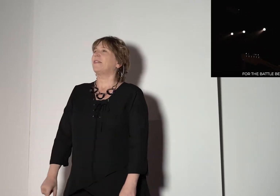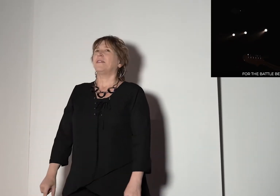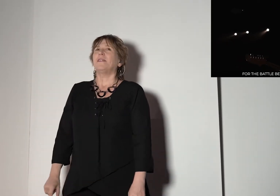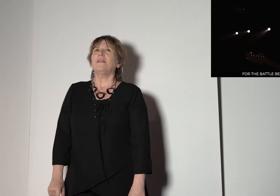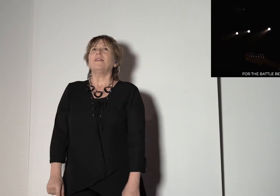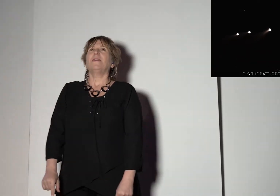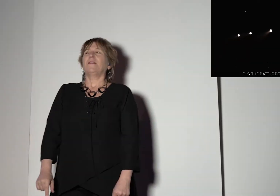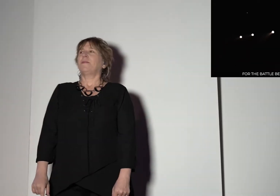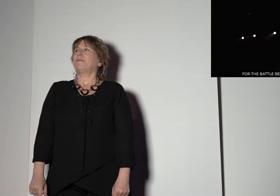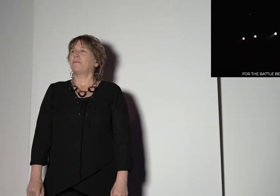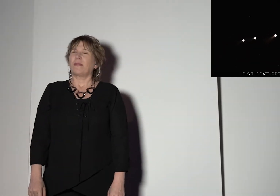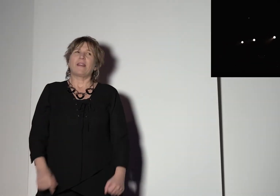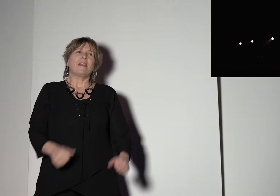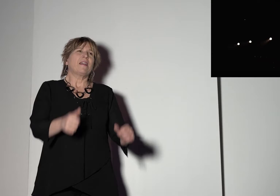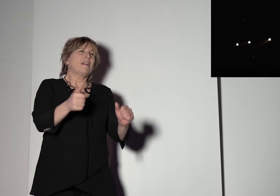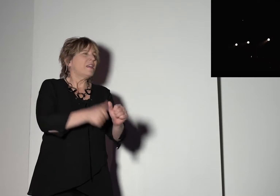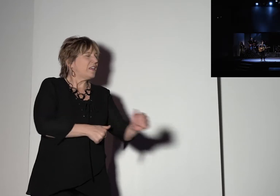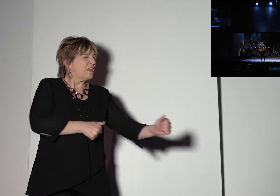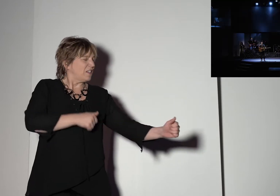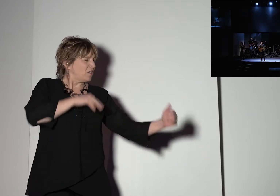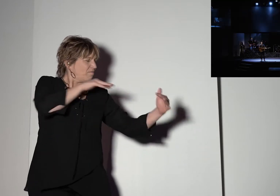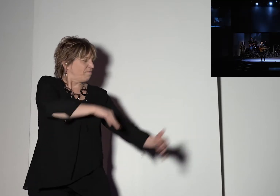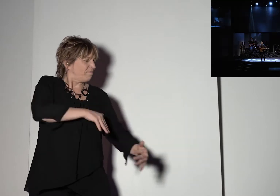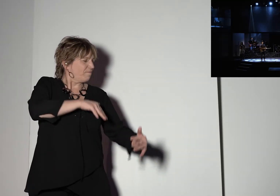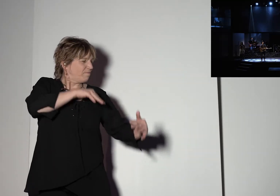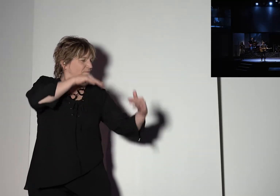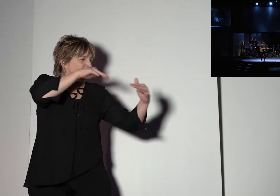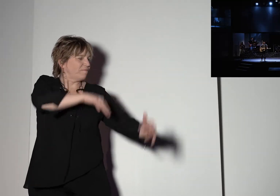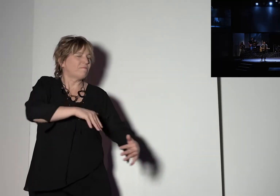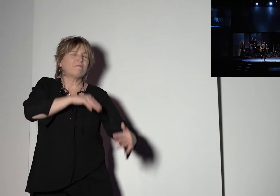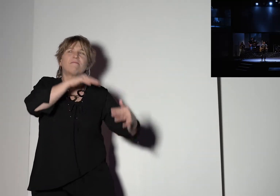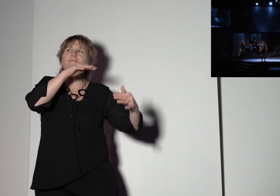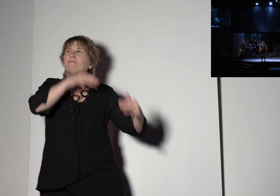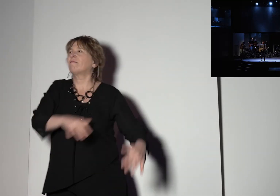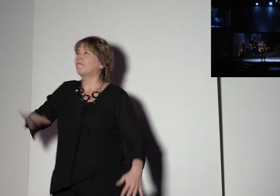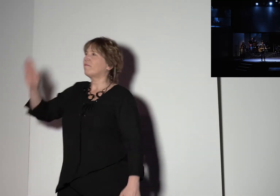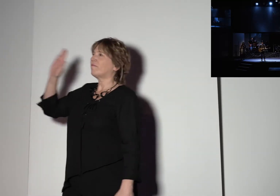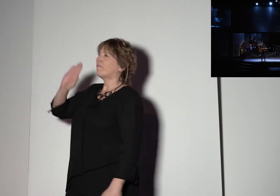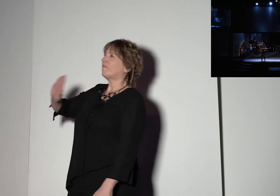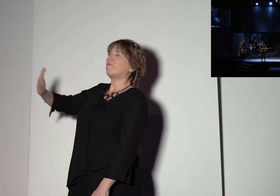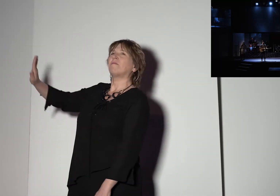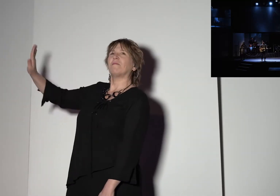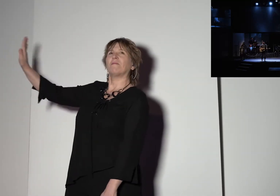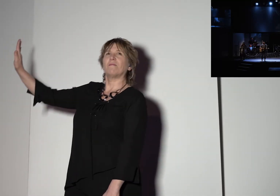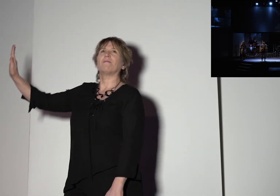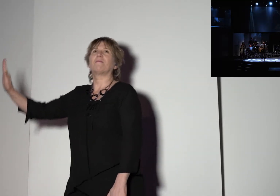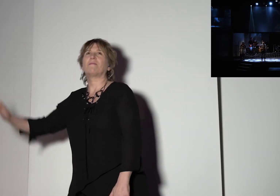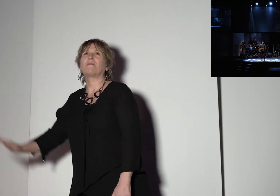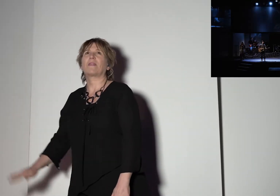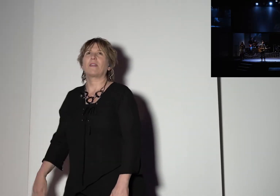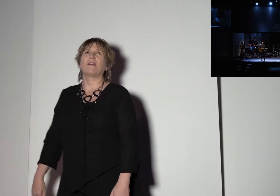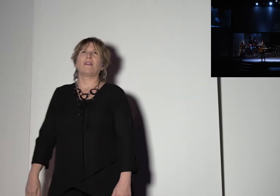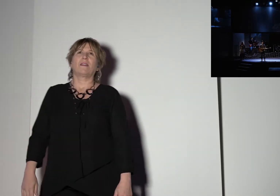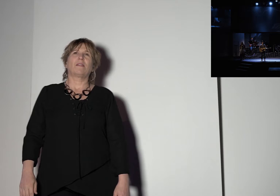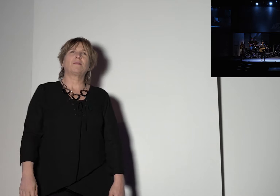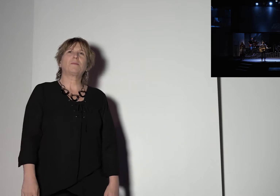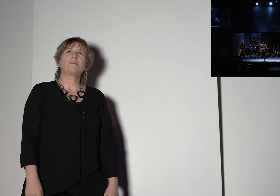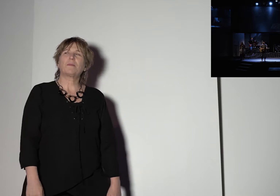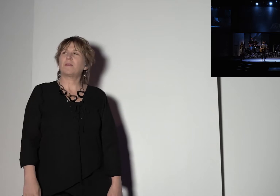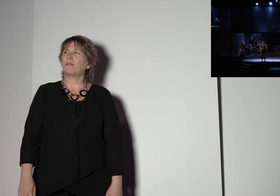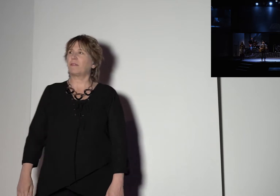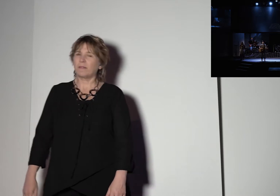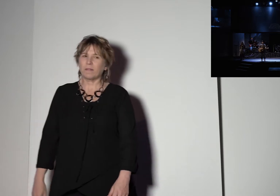Lord. Every battle, it belongs to you. It belongs